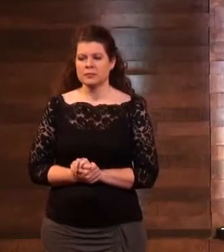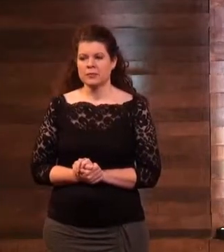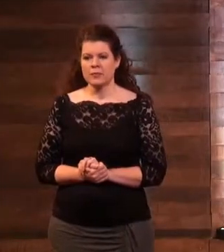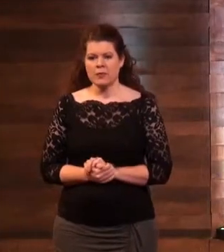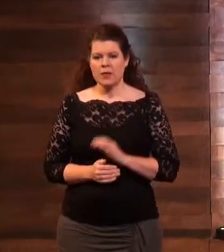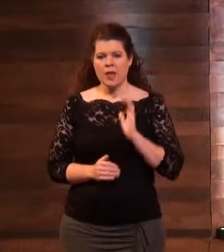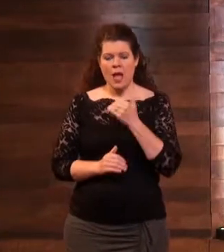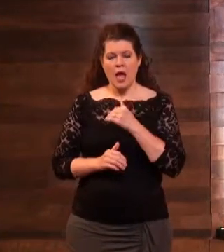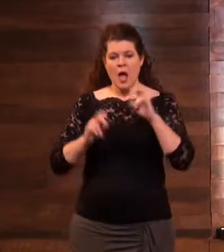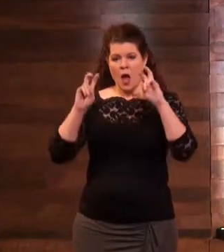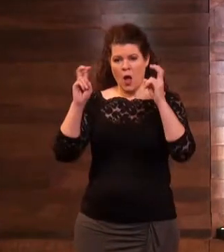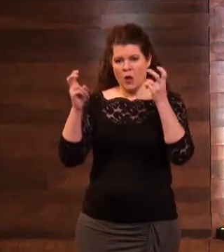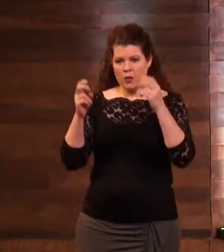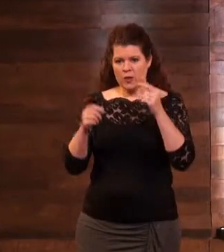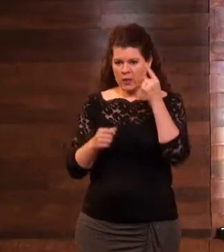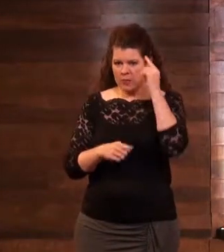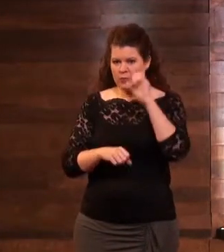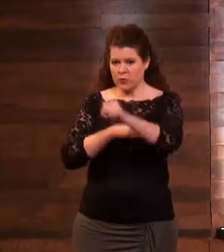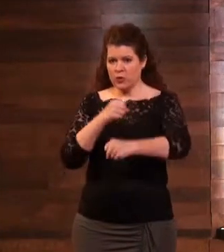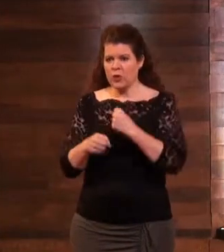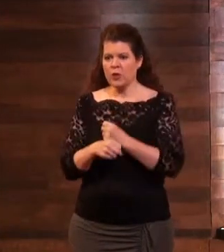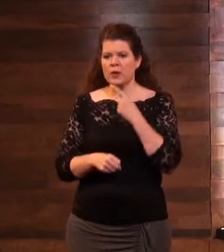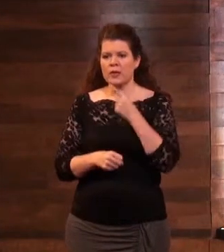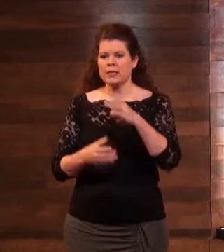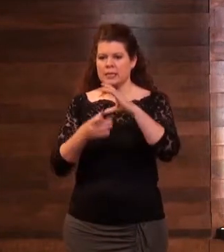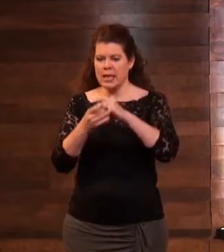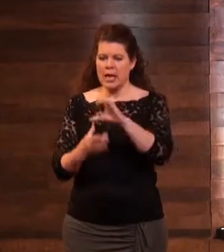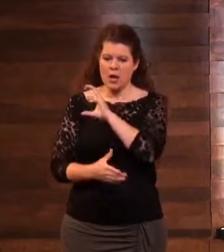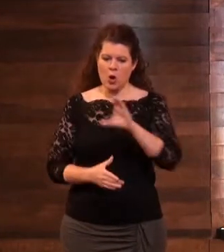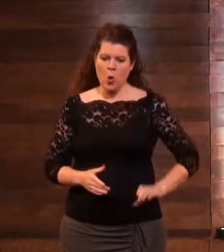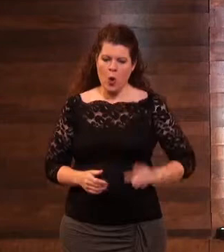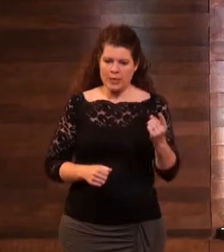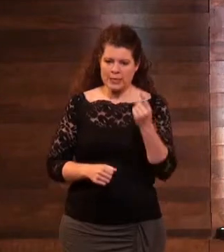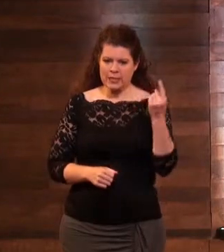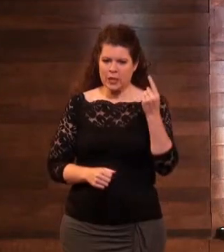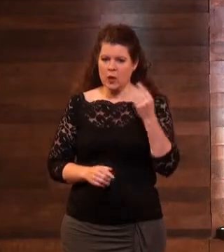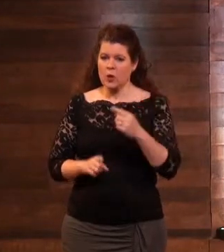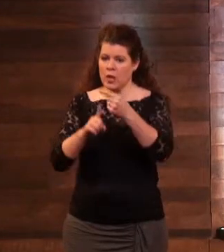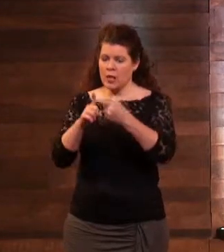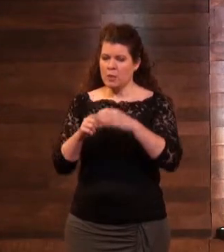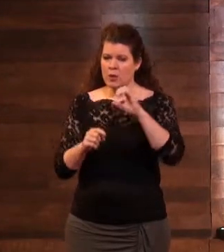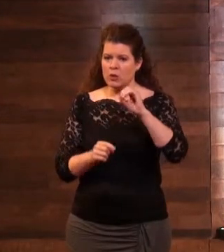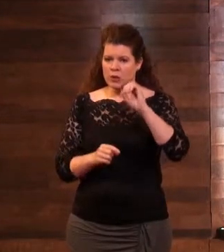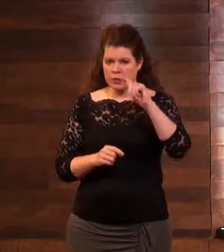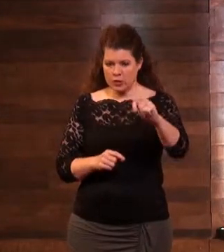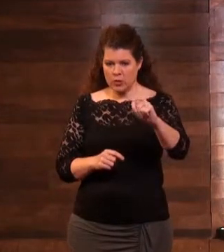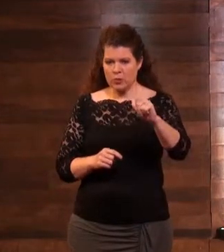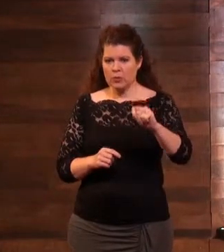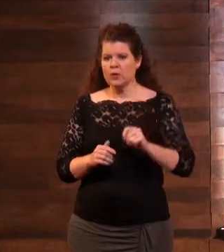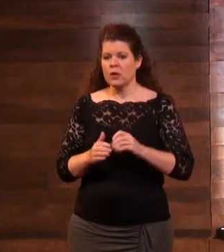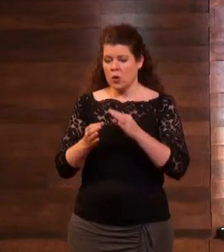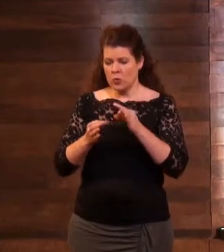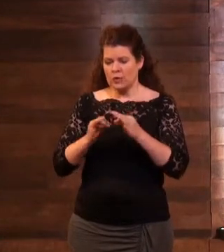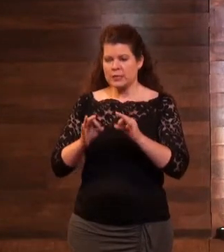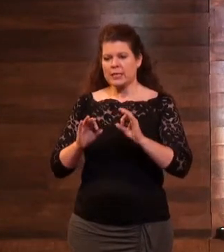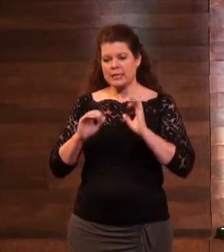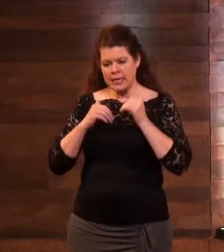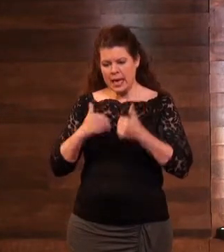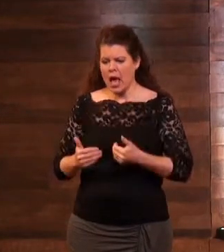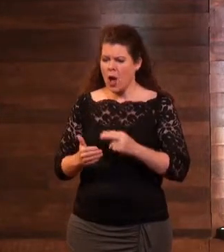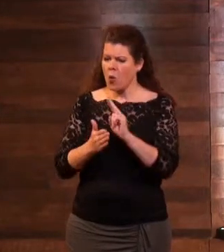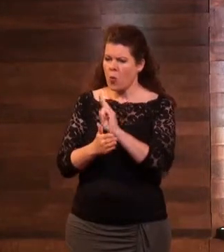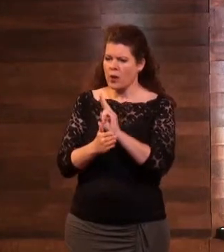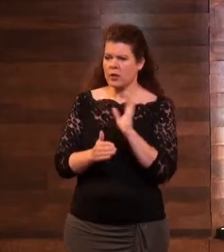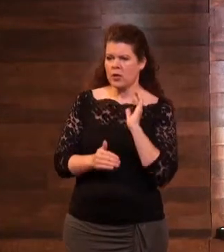Our theme for the year is In Christ Alone, and the month of October we're exploring how we spend our time, and today we're going to be